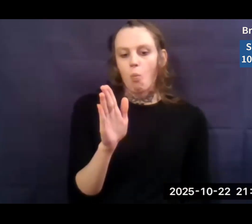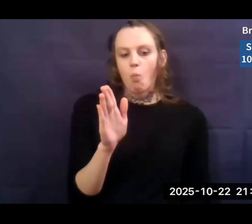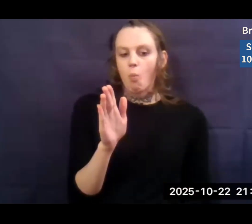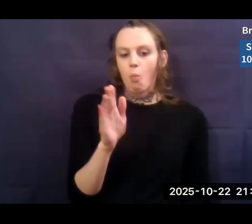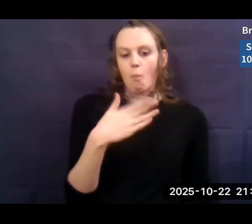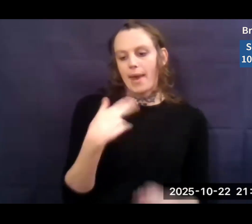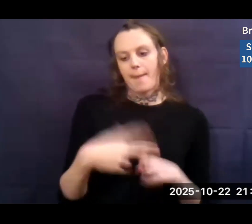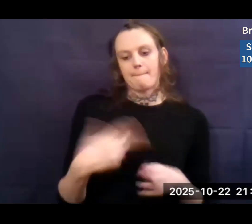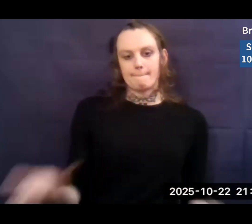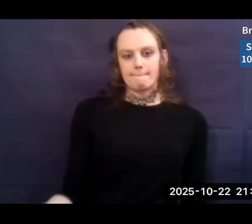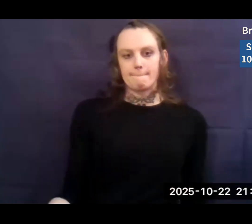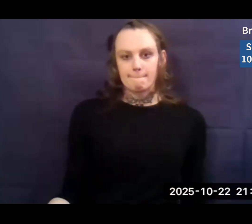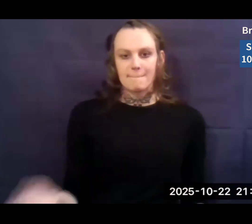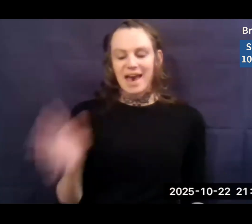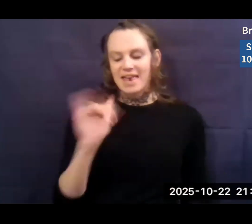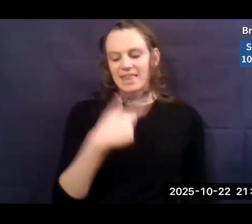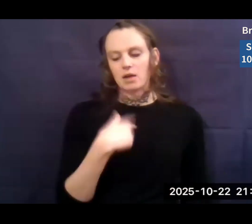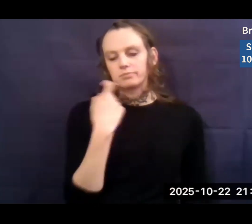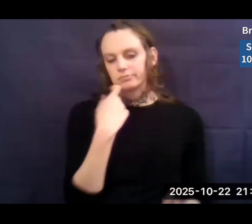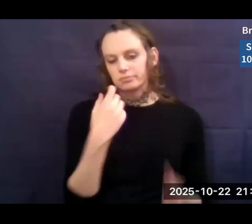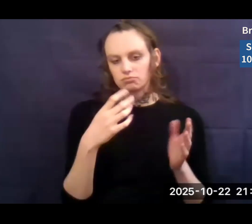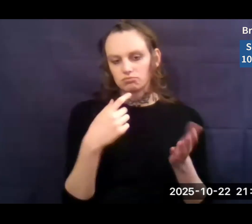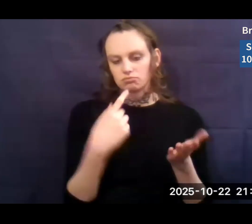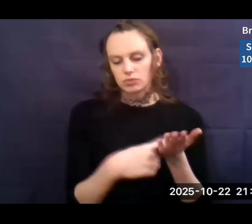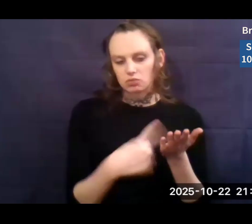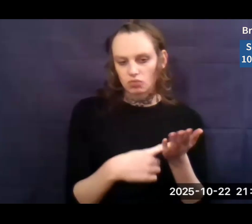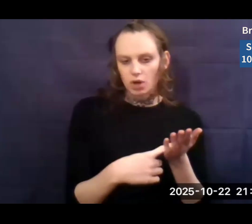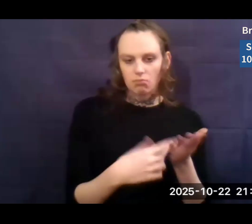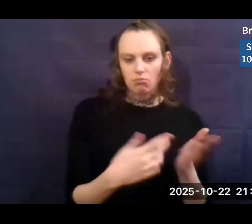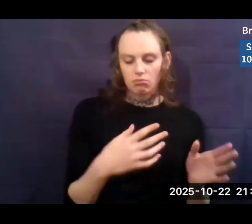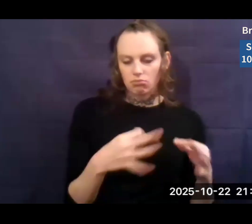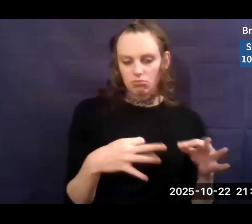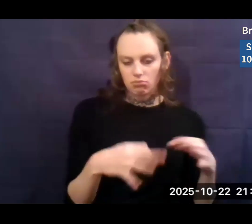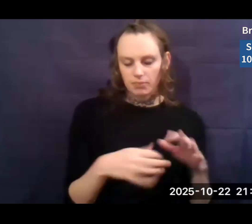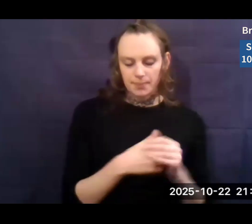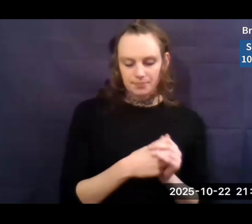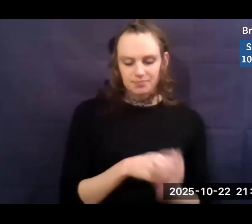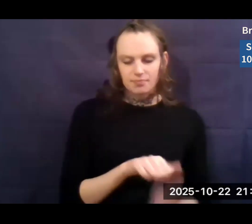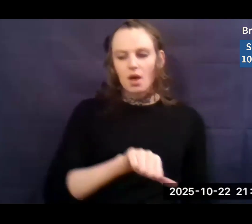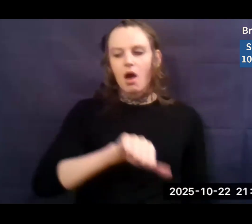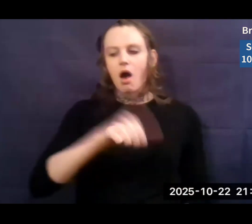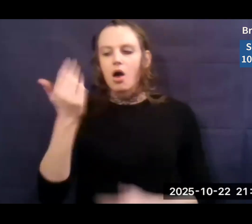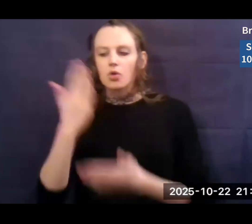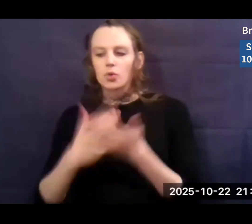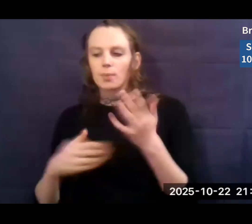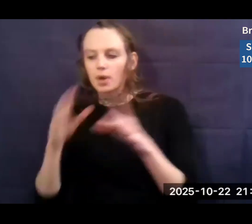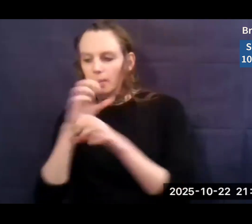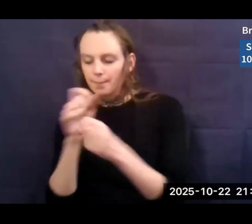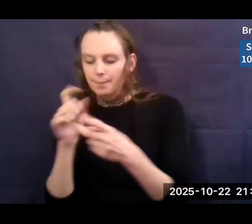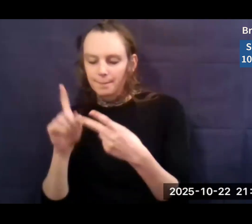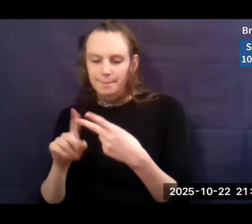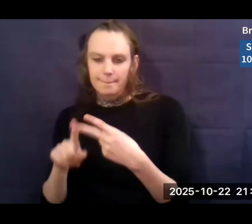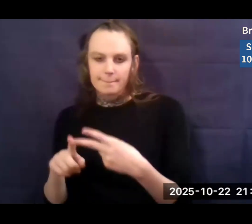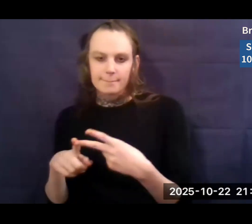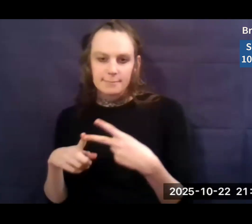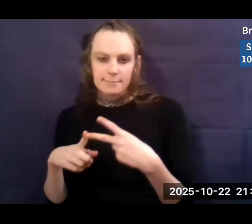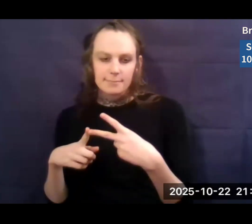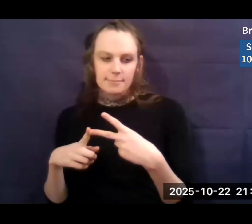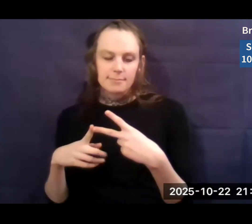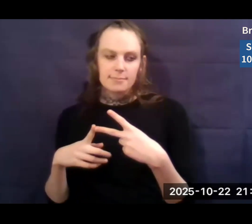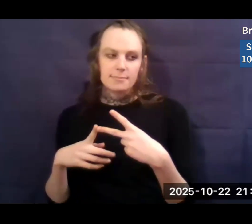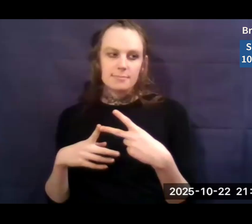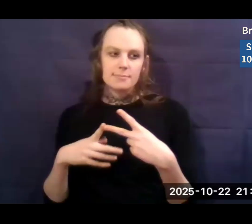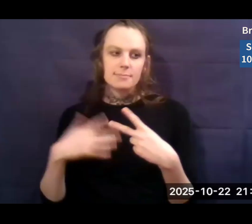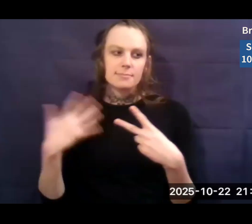name, and that's what I just described. But then there's this other aspect of anonymity, of being anonymous, that it's